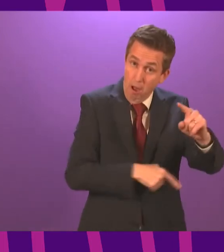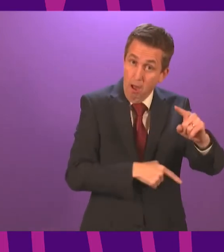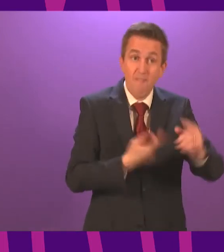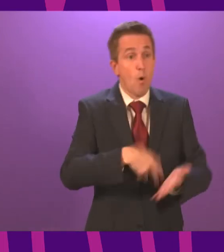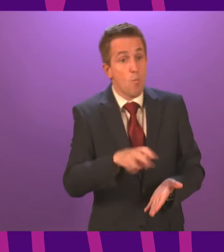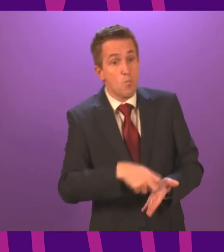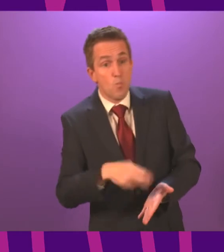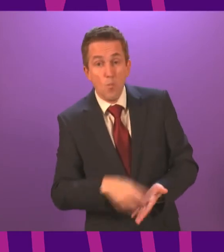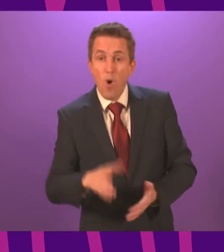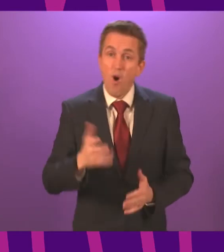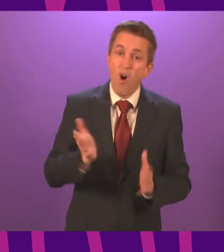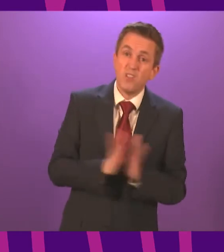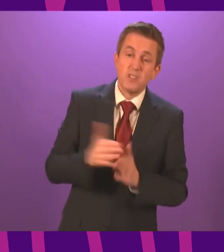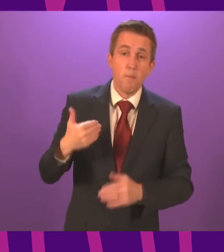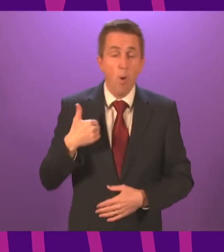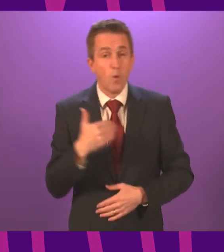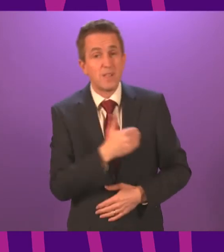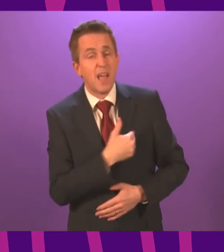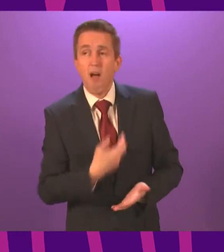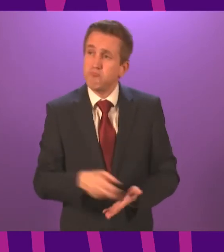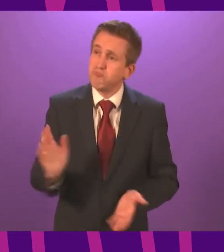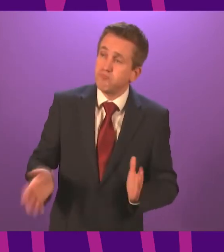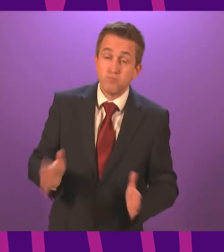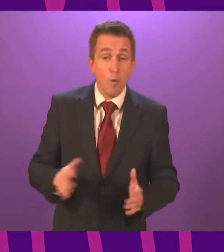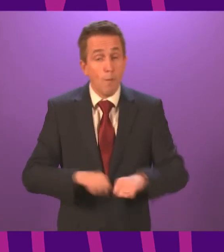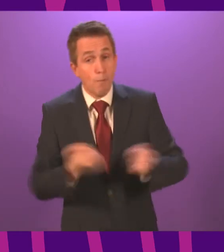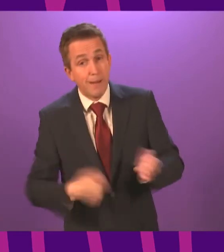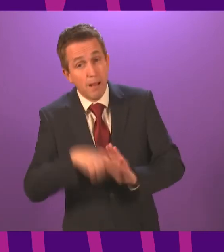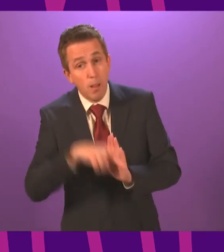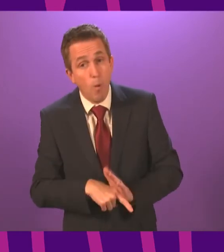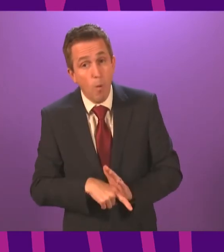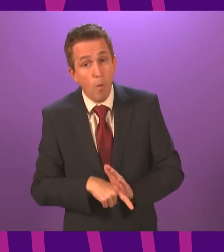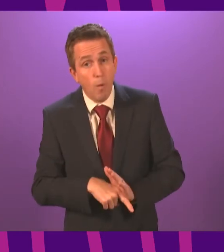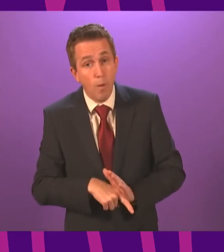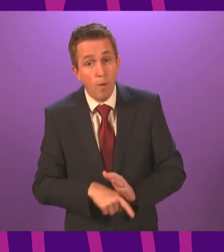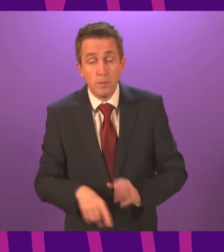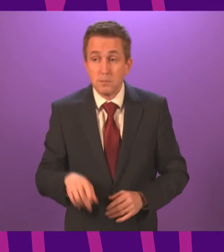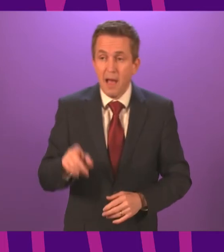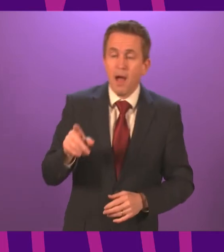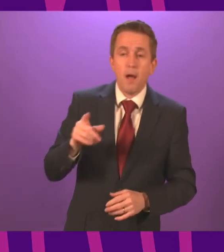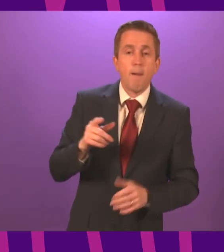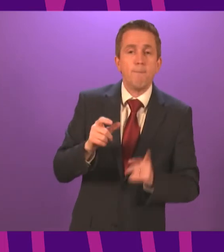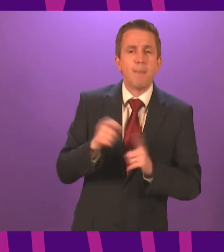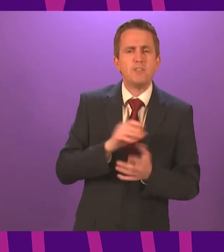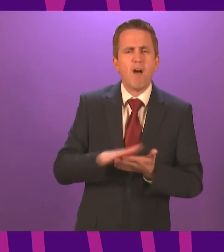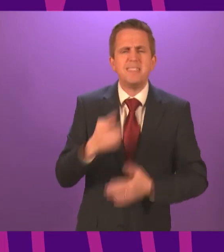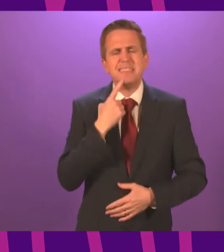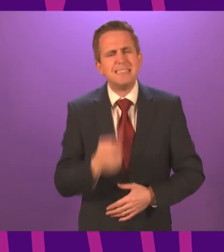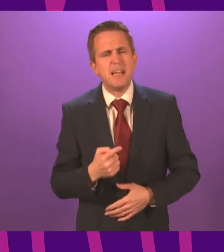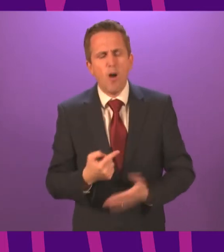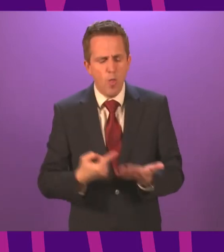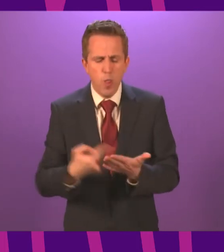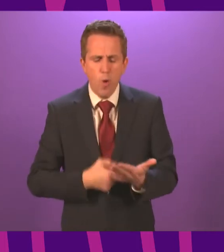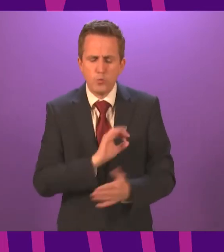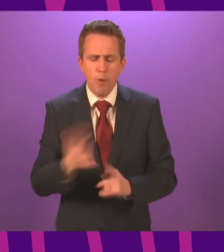solitary walk on a Sunday morning, will be breaking the law. Now, Patrick Harvey says it's unlikely those laws will be enforced, so why have